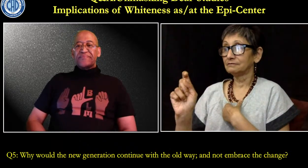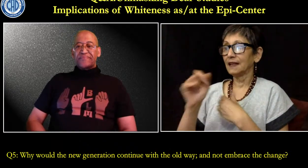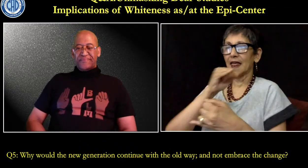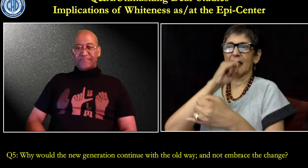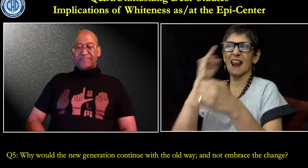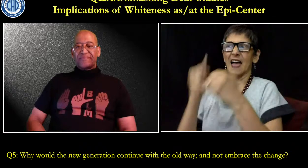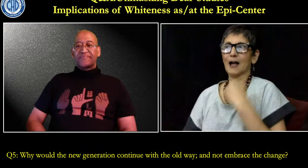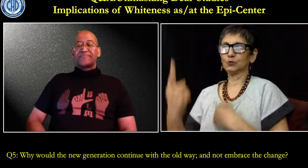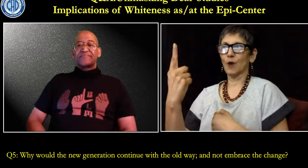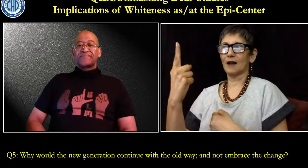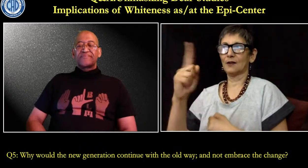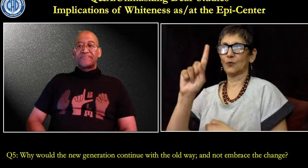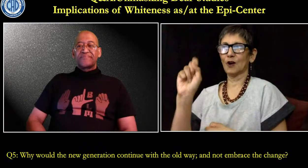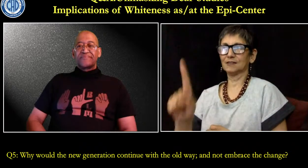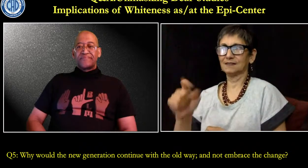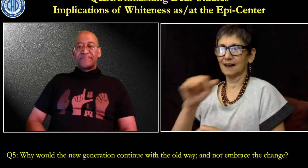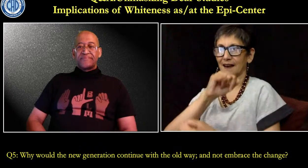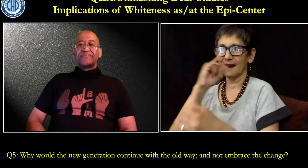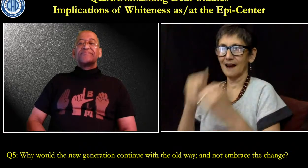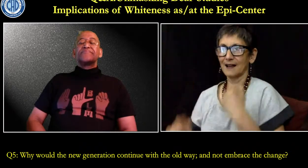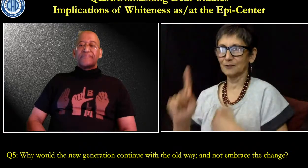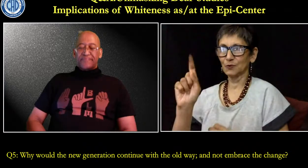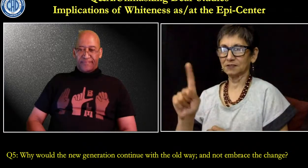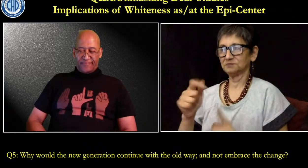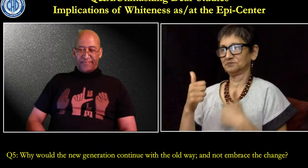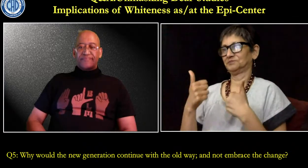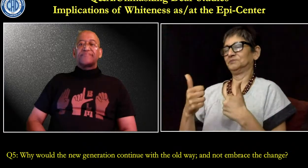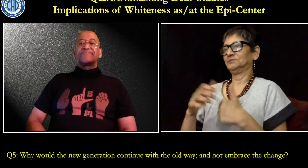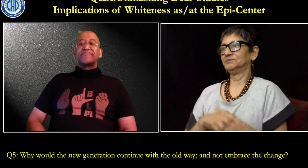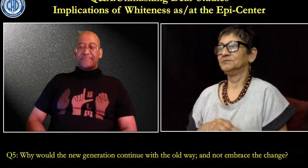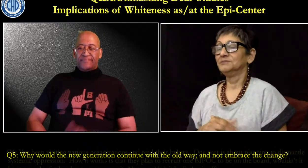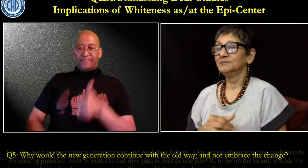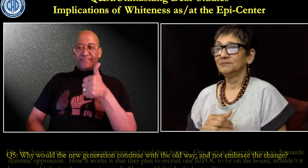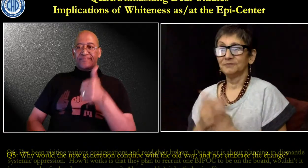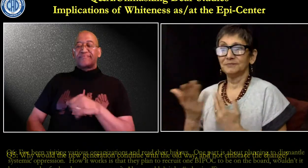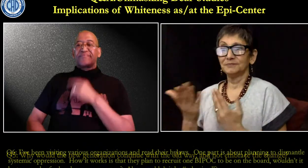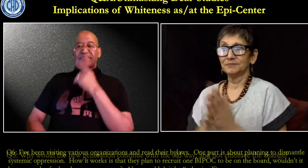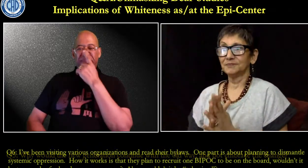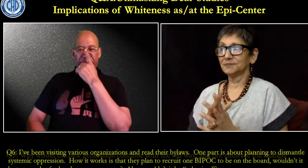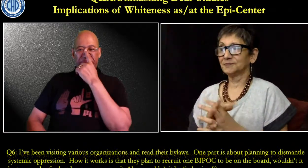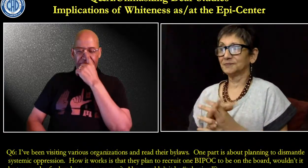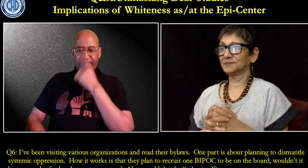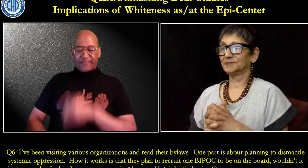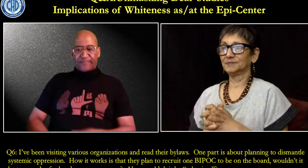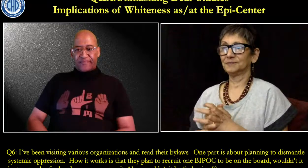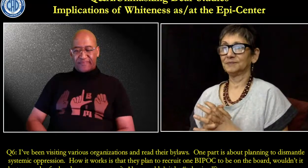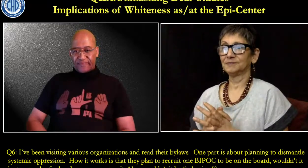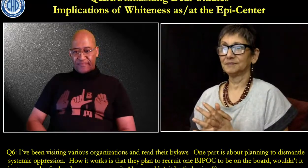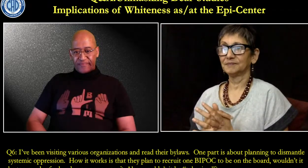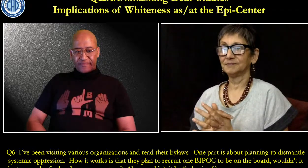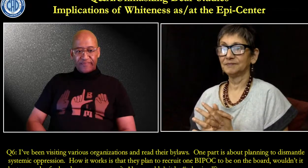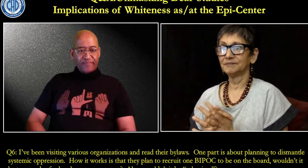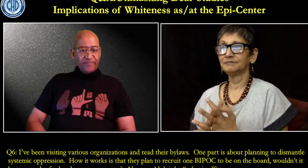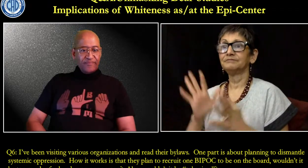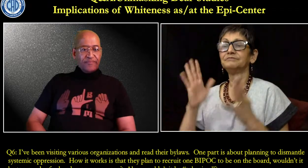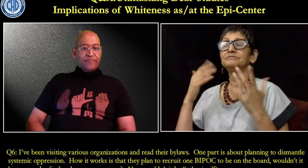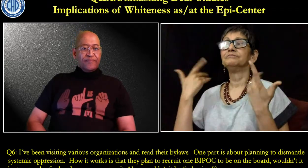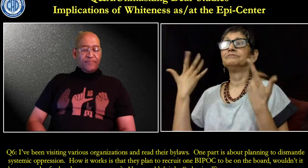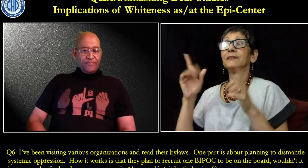Oh, yes. Do we have any other questions? Well, we have one last question.